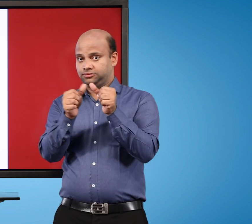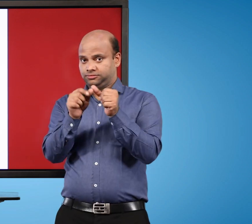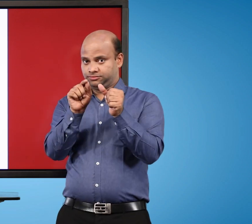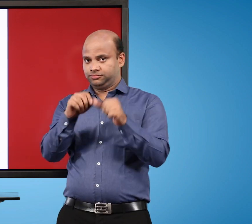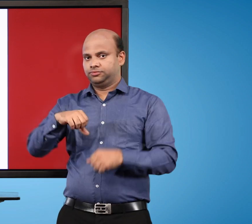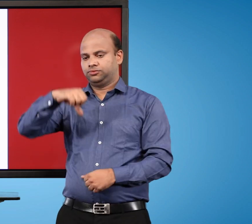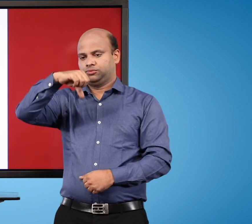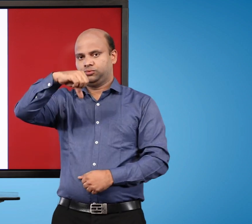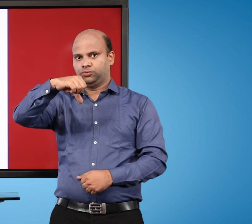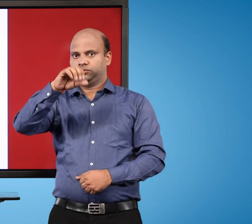A. 94,